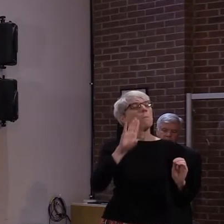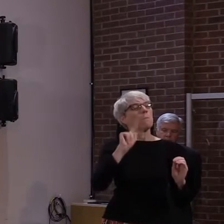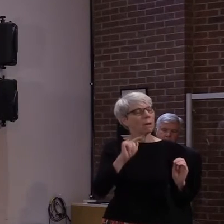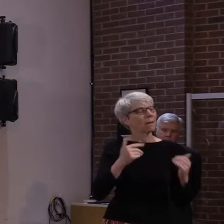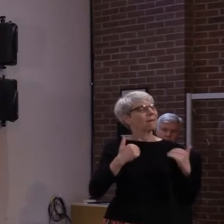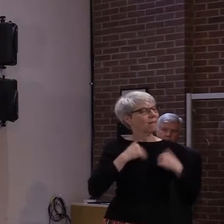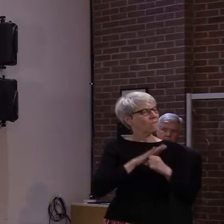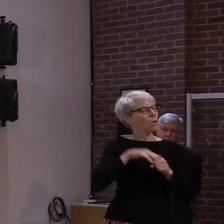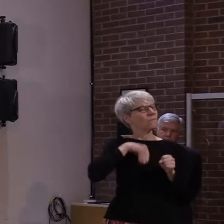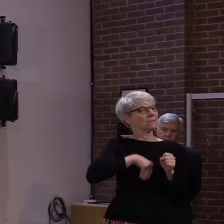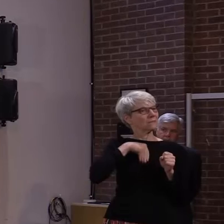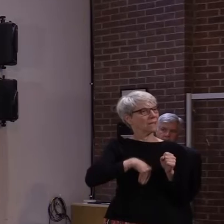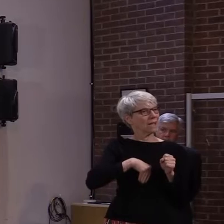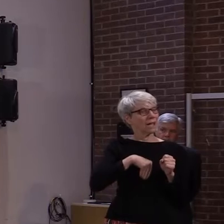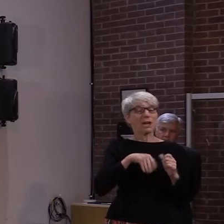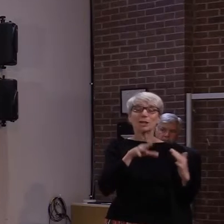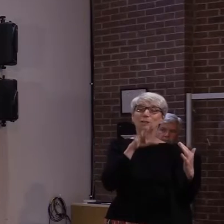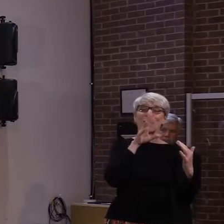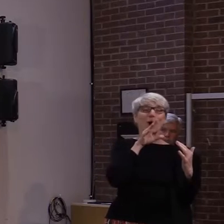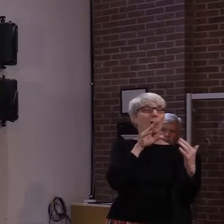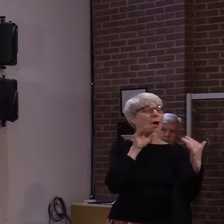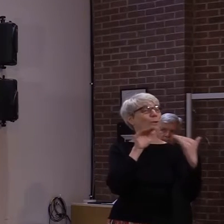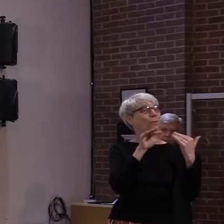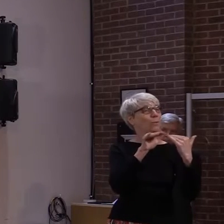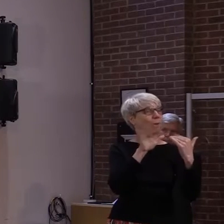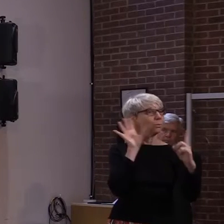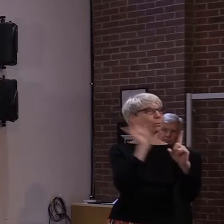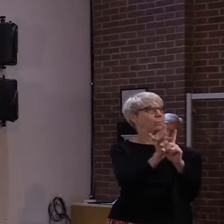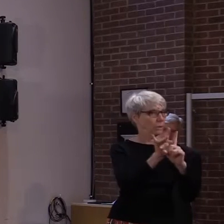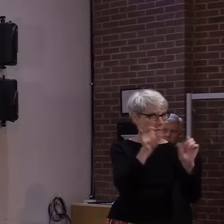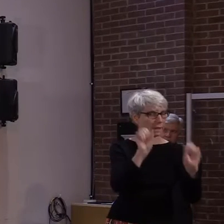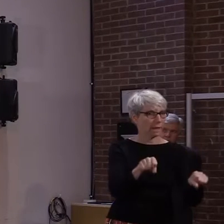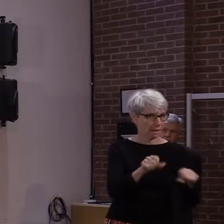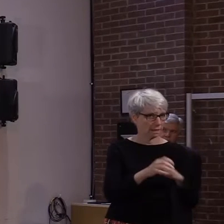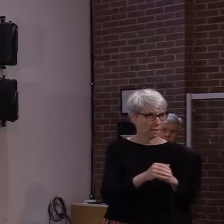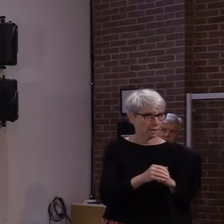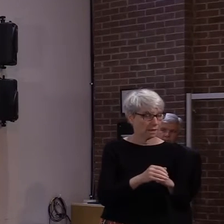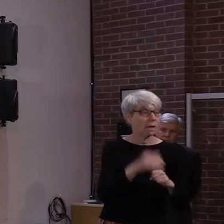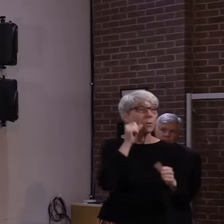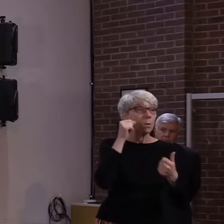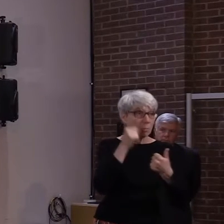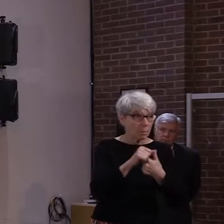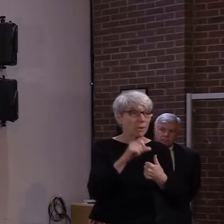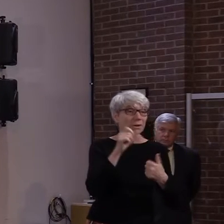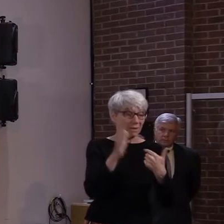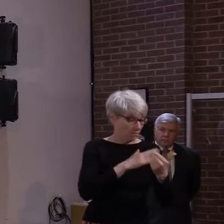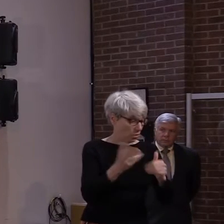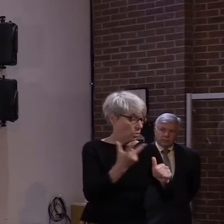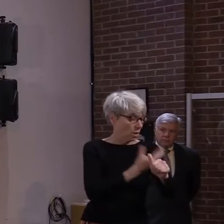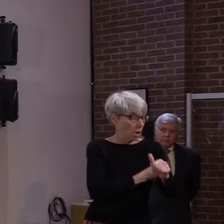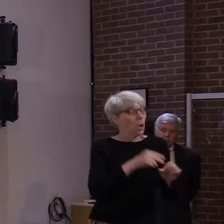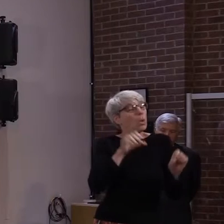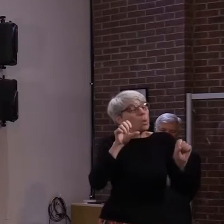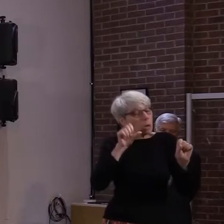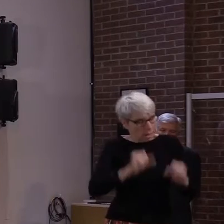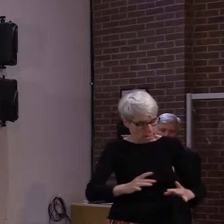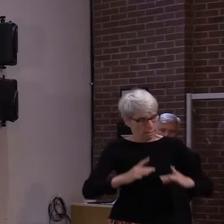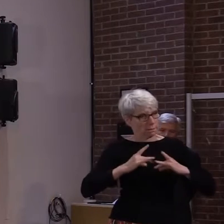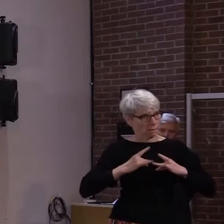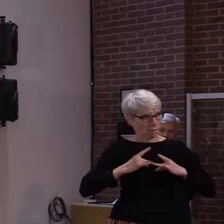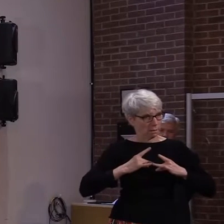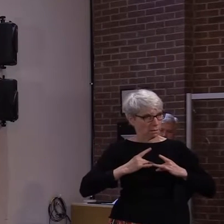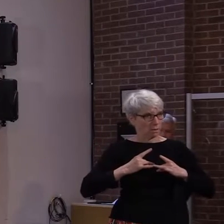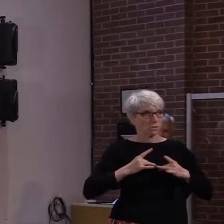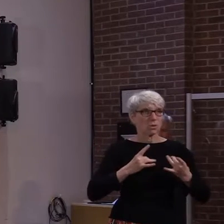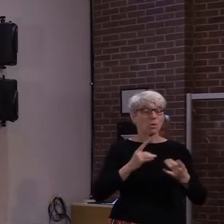vaccinated, remember, it is still possible to get and transmit the virus, so follow the prevention steps. Wash your hands